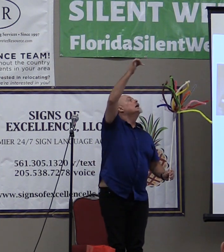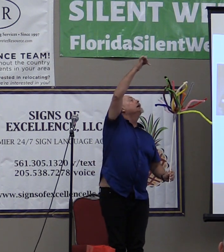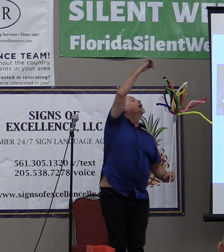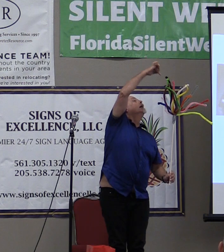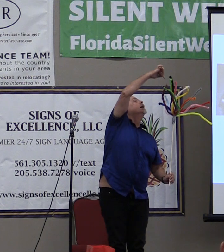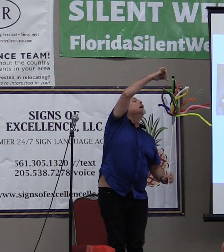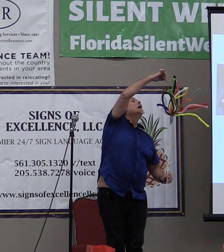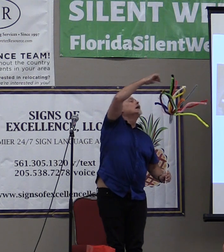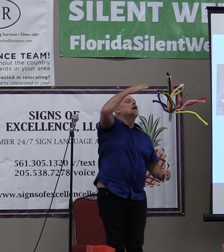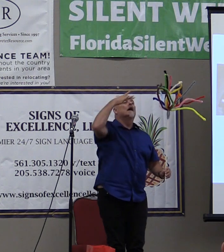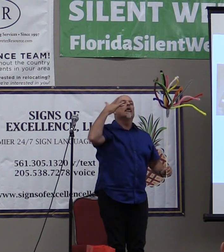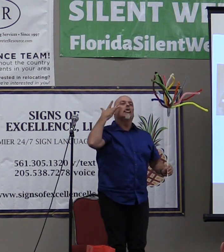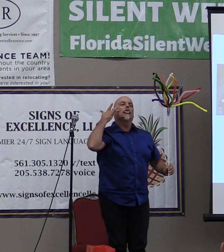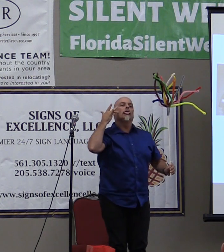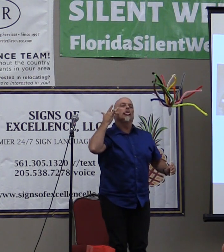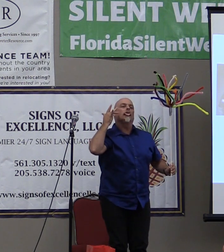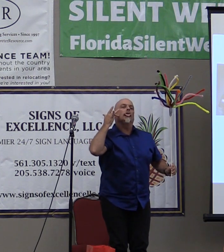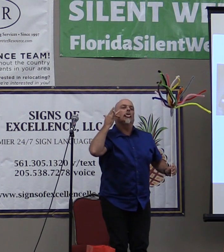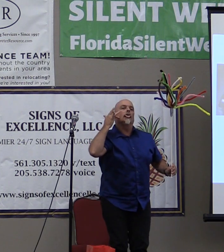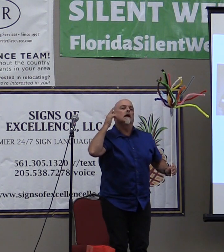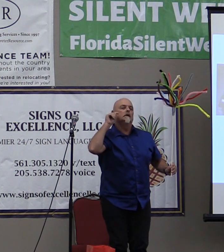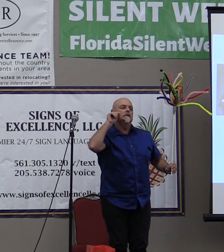Stark white.